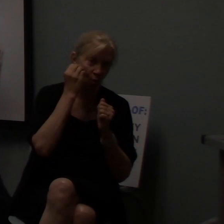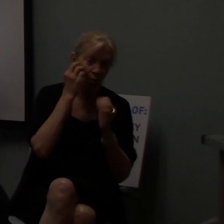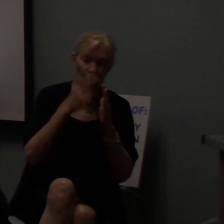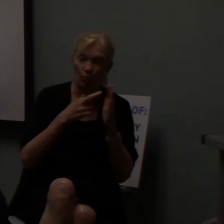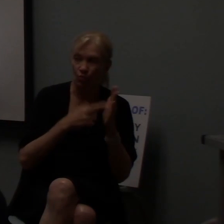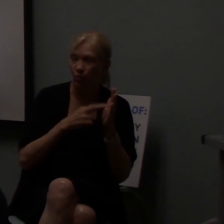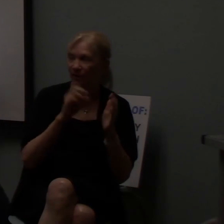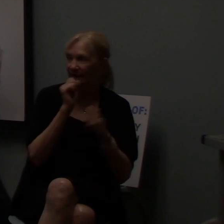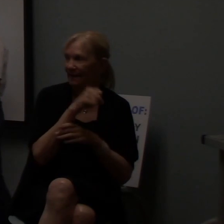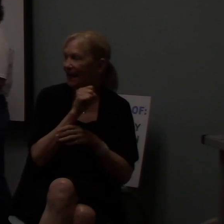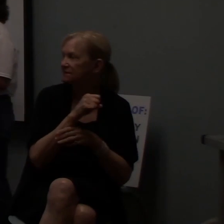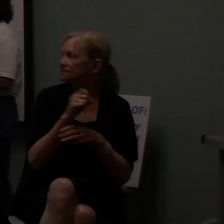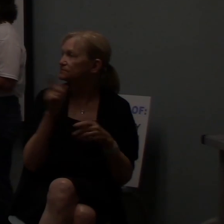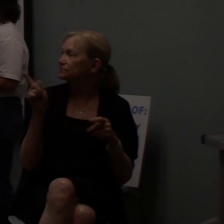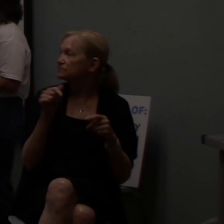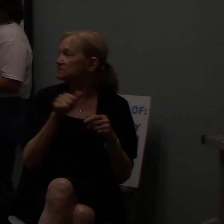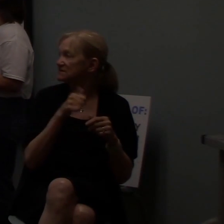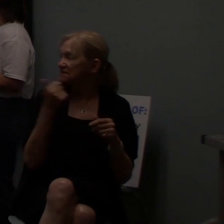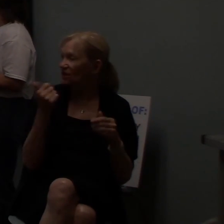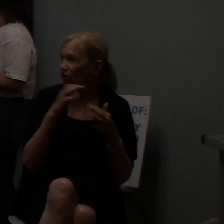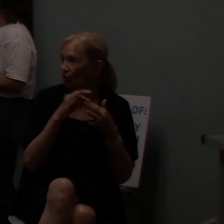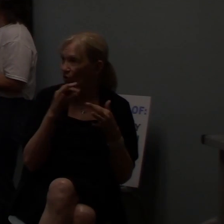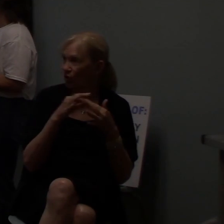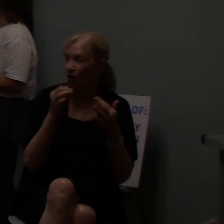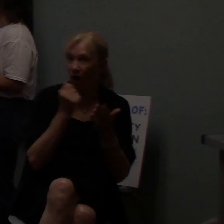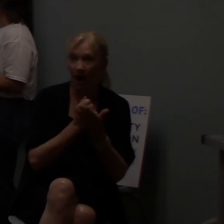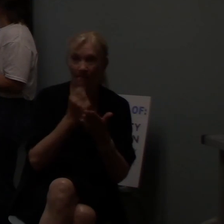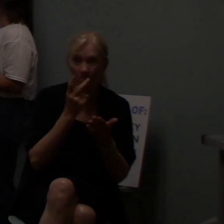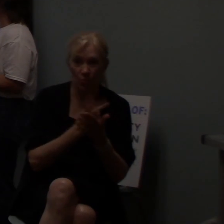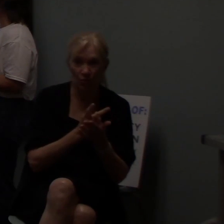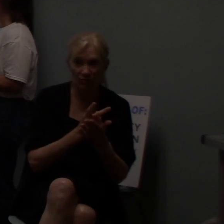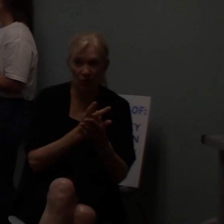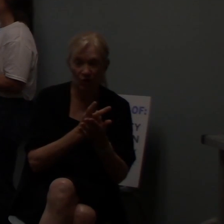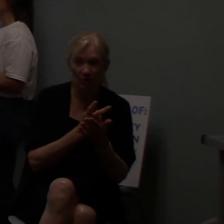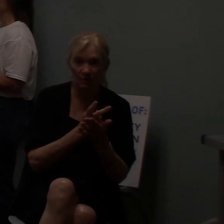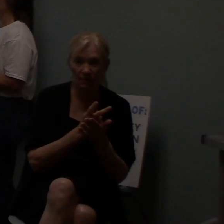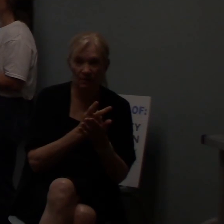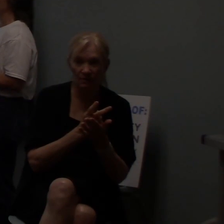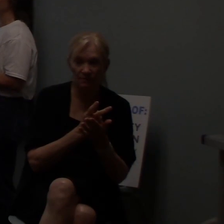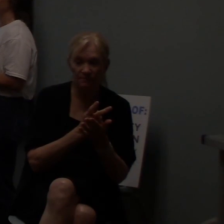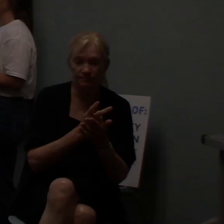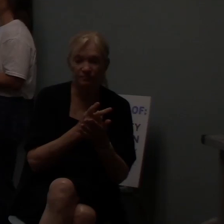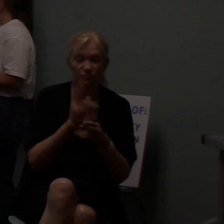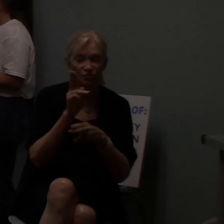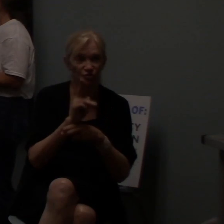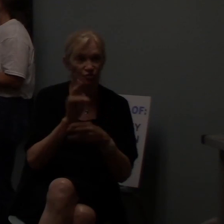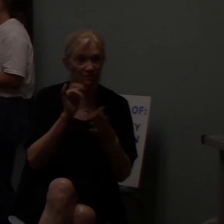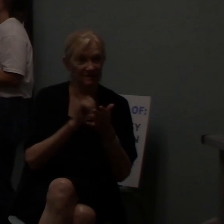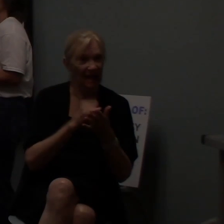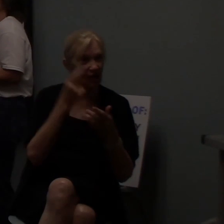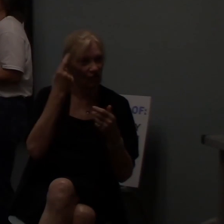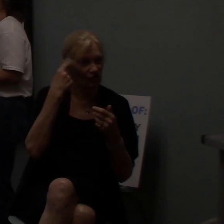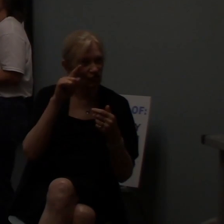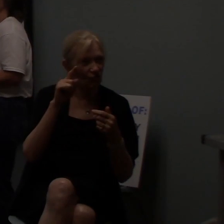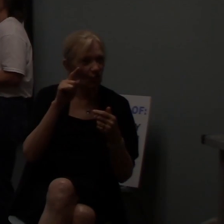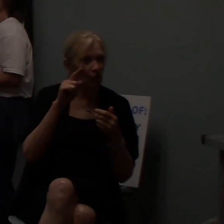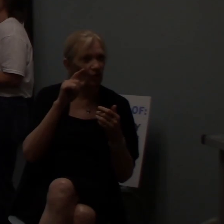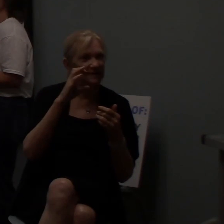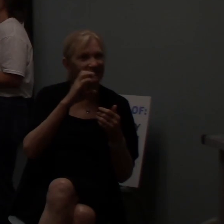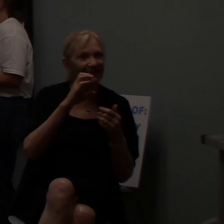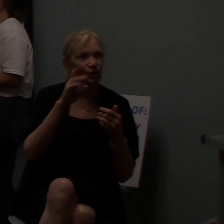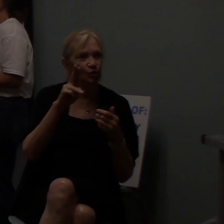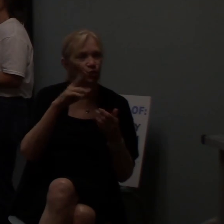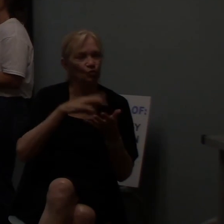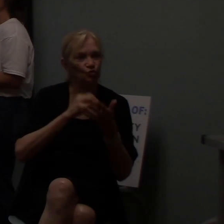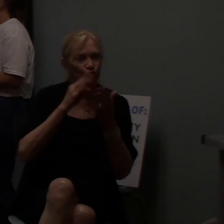And then another option is approval voting, and this is what they use for CU student elections. It